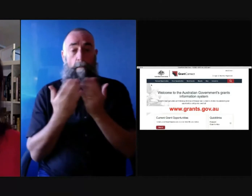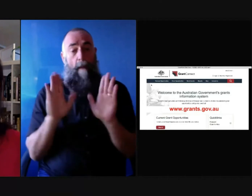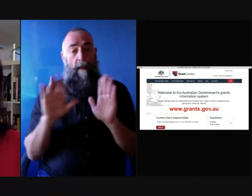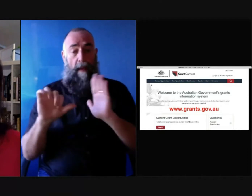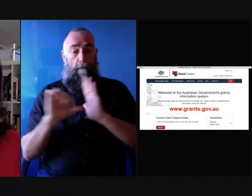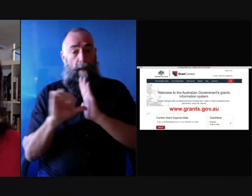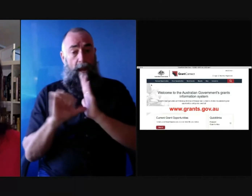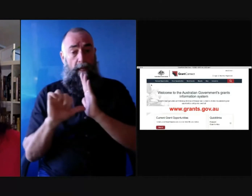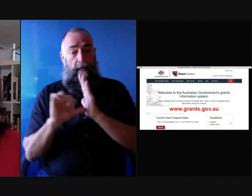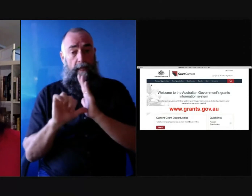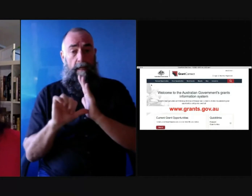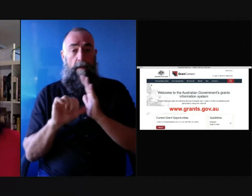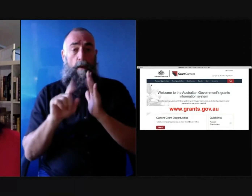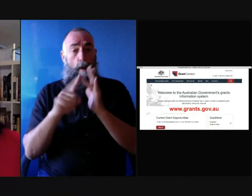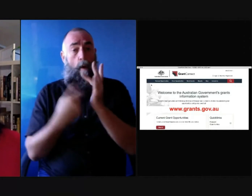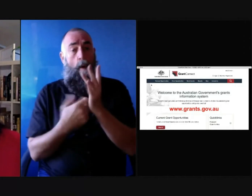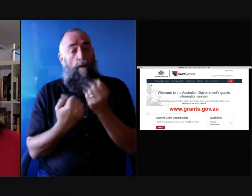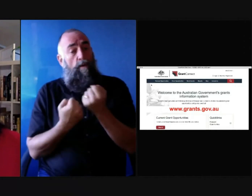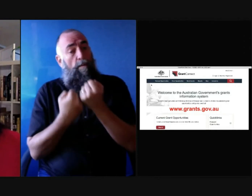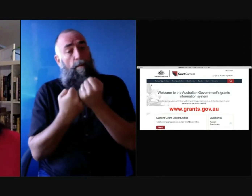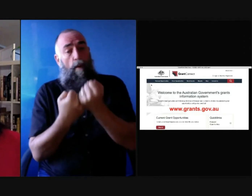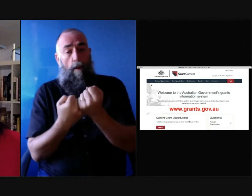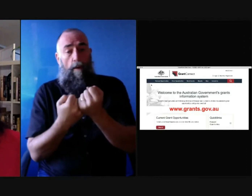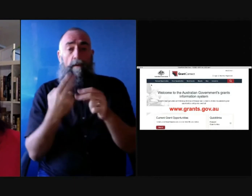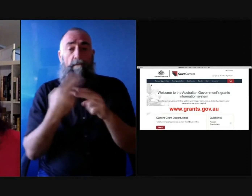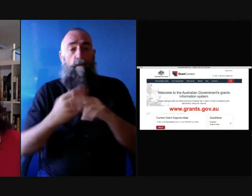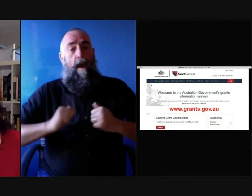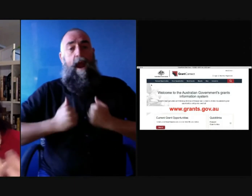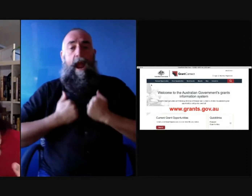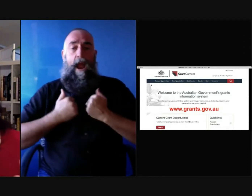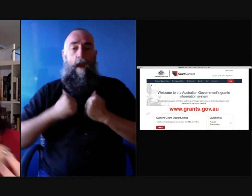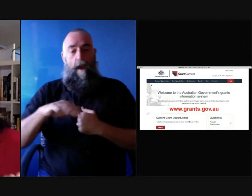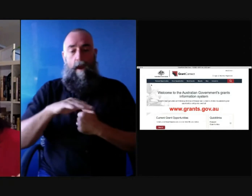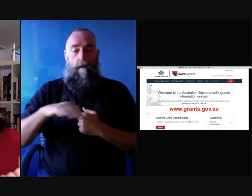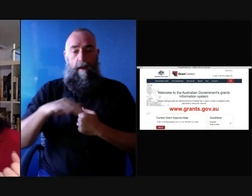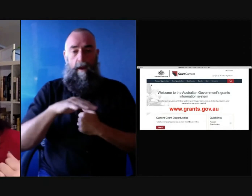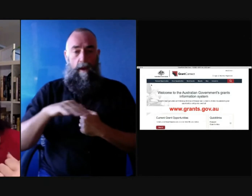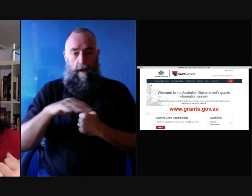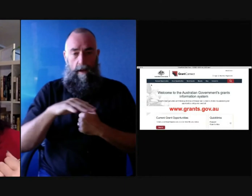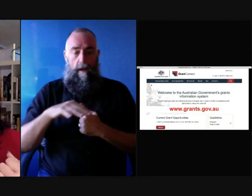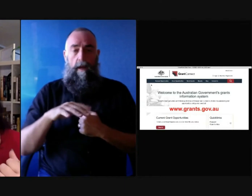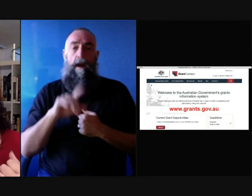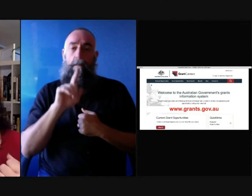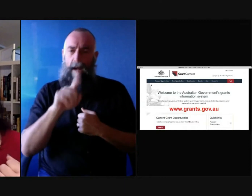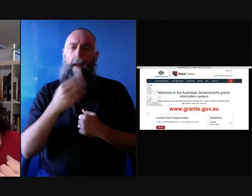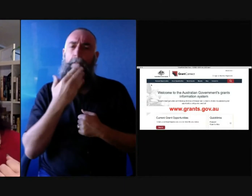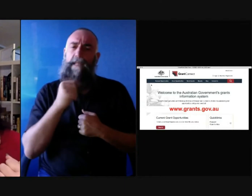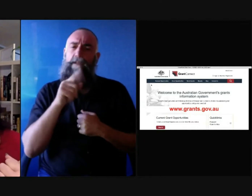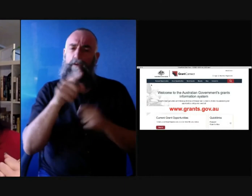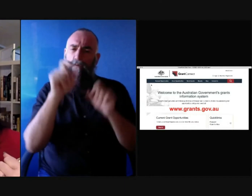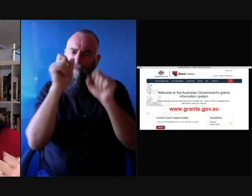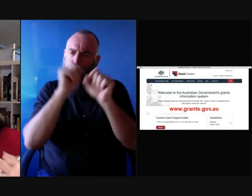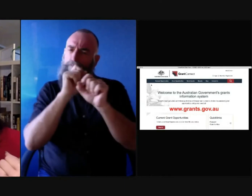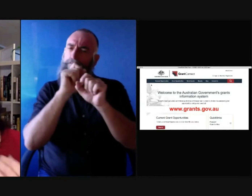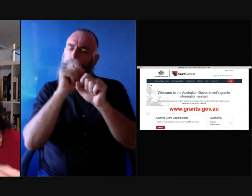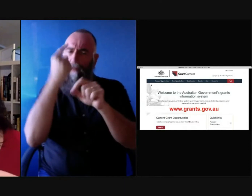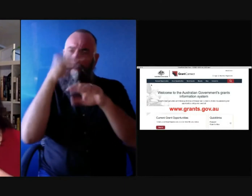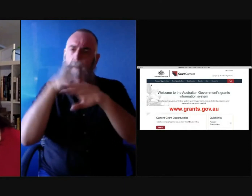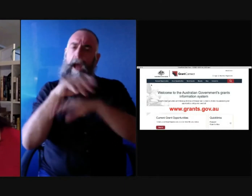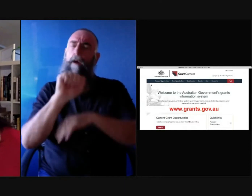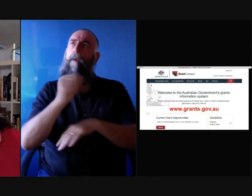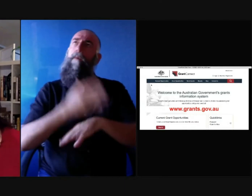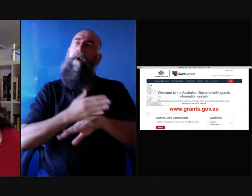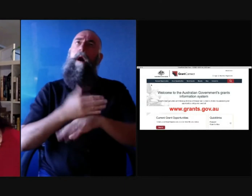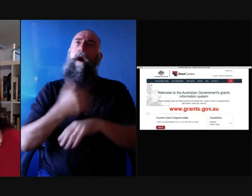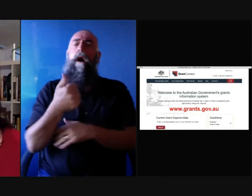own sector, in the screen sector or the creative industries sector, but I want you to think about broadening your horizons. I've shared